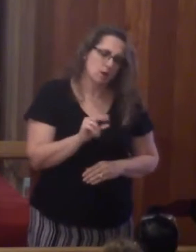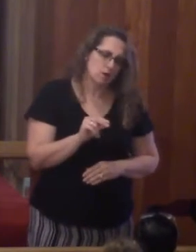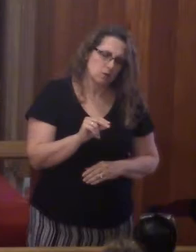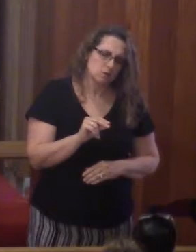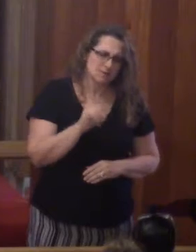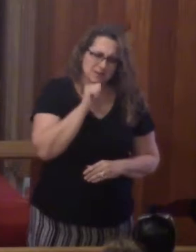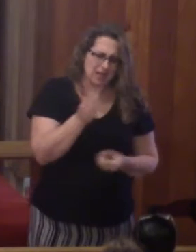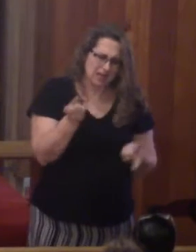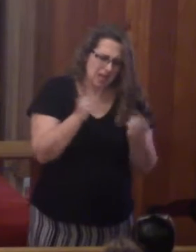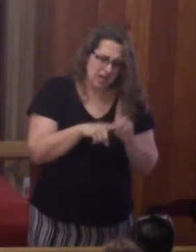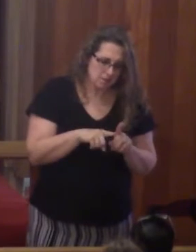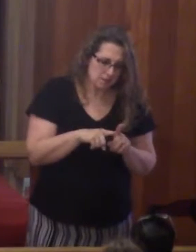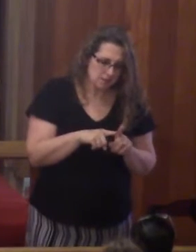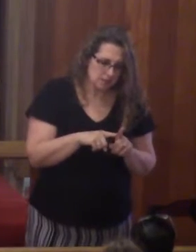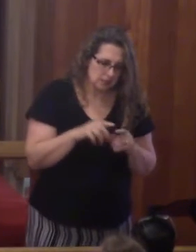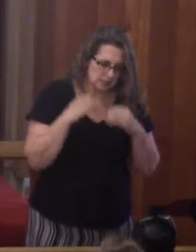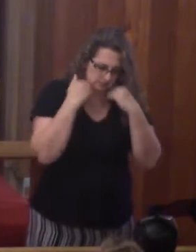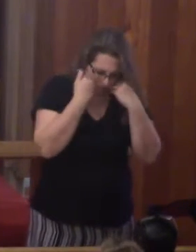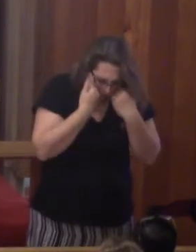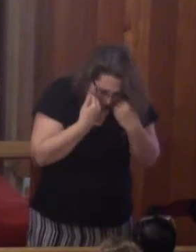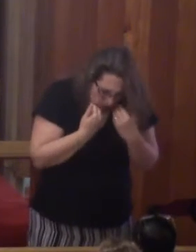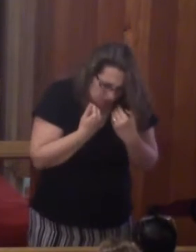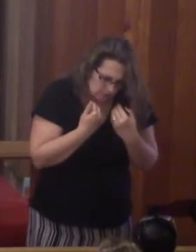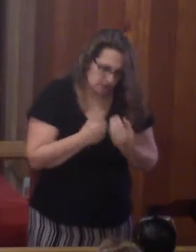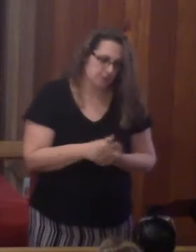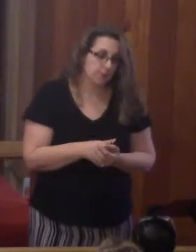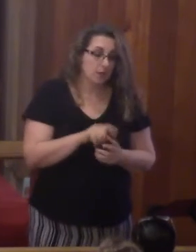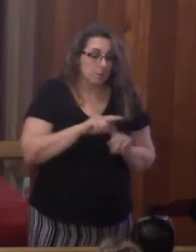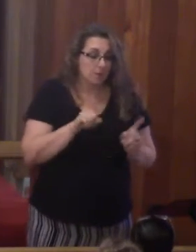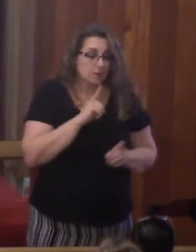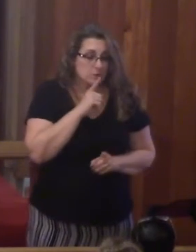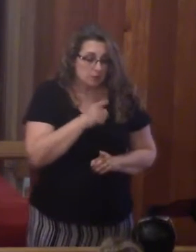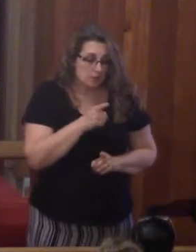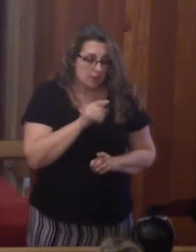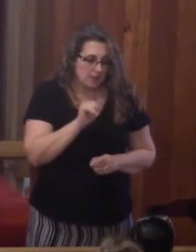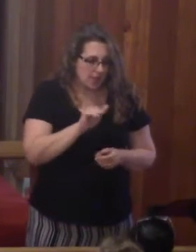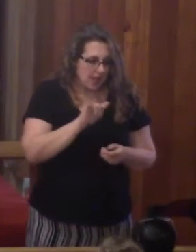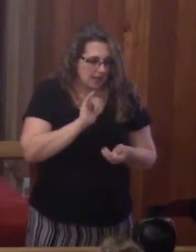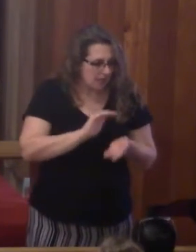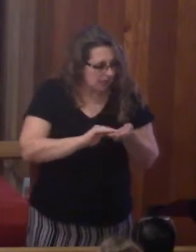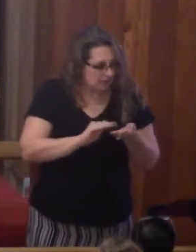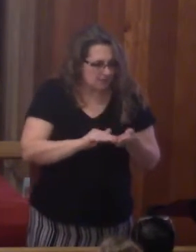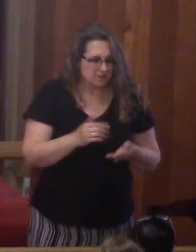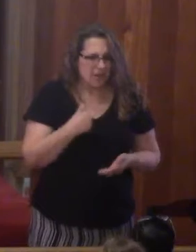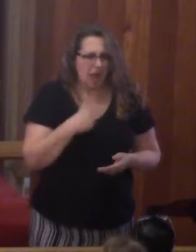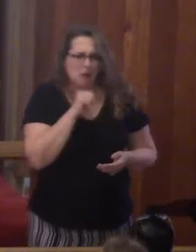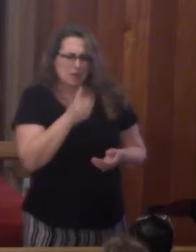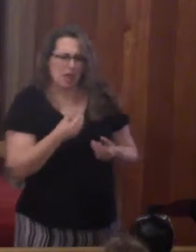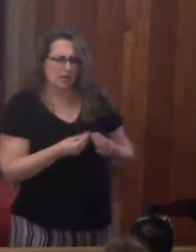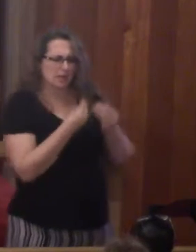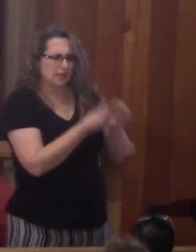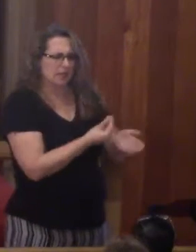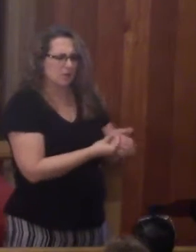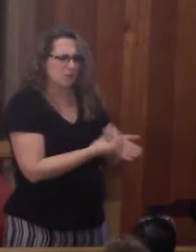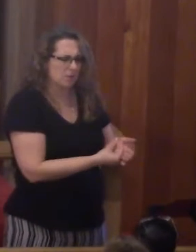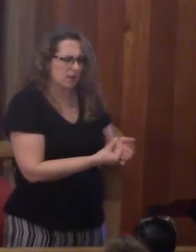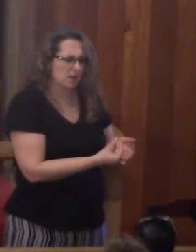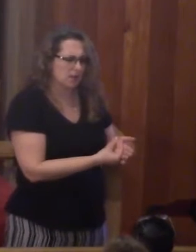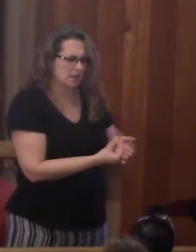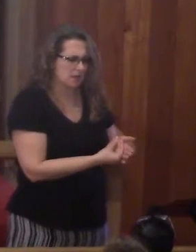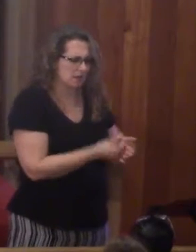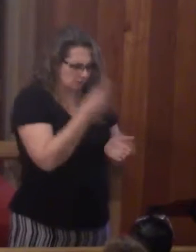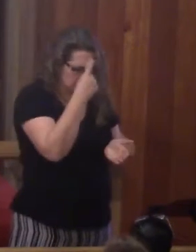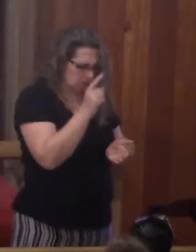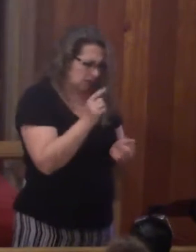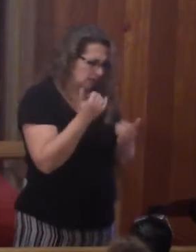doesn't happen. It's humiliating. But the reality is that little excuse of, I'm not going to give them enough money for the day